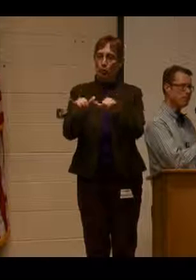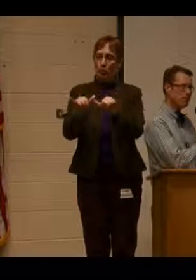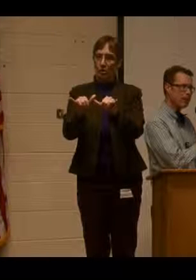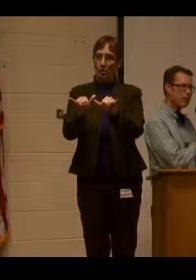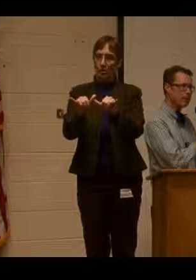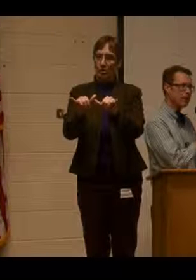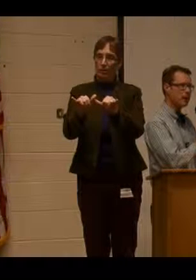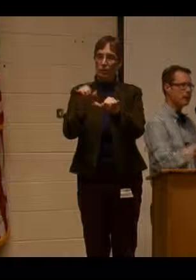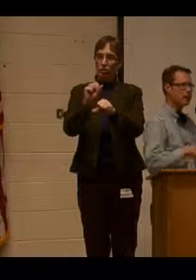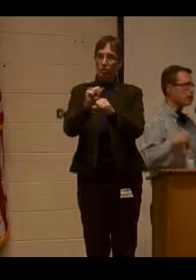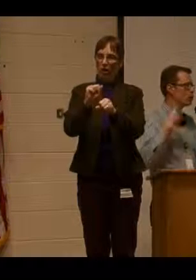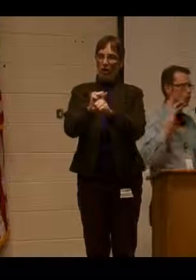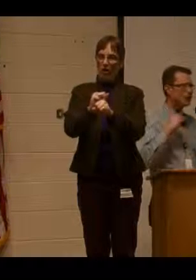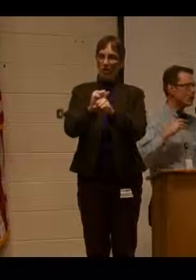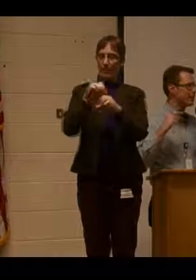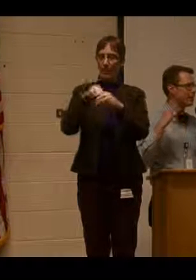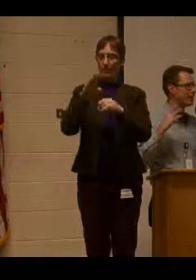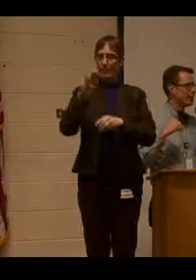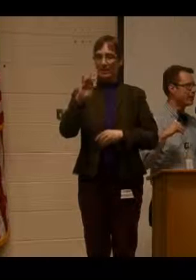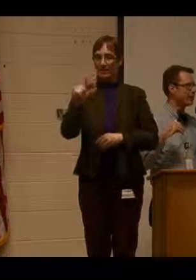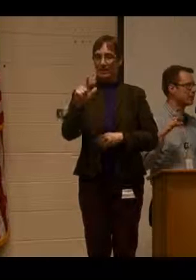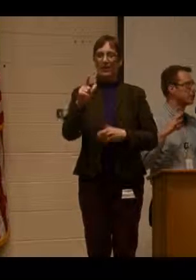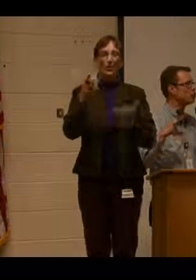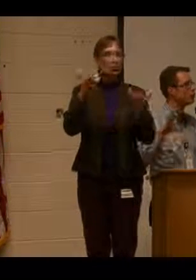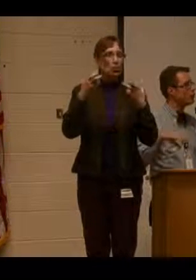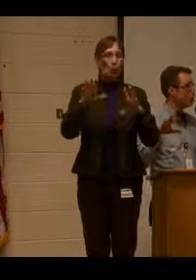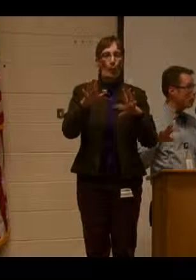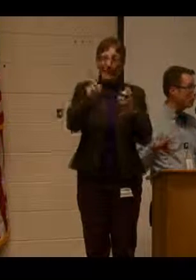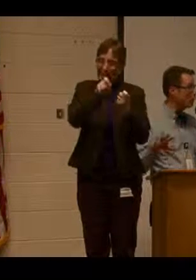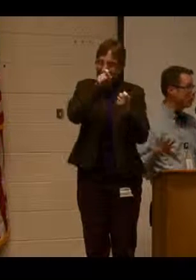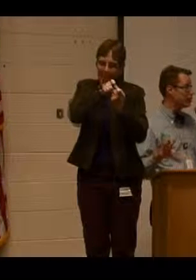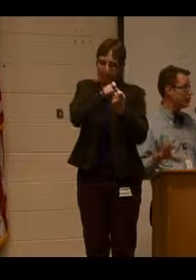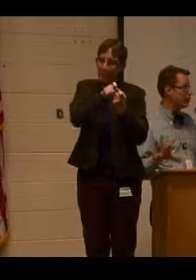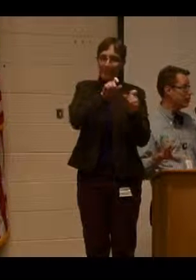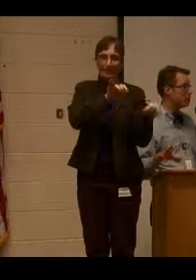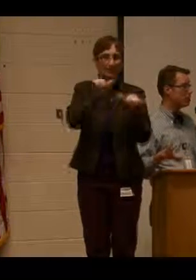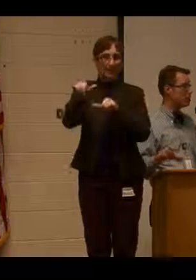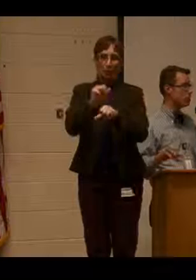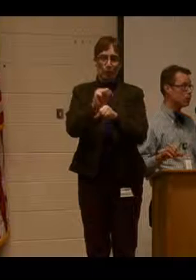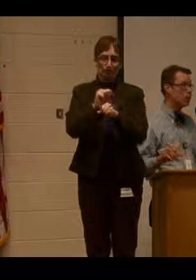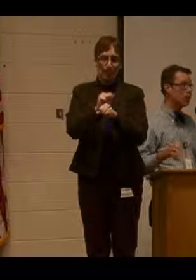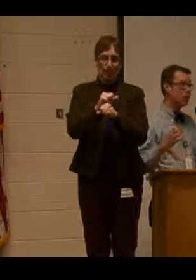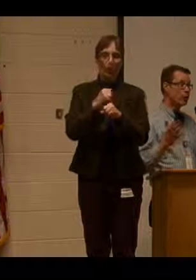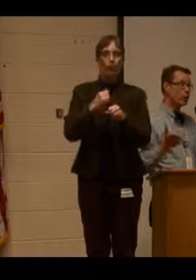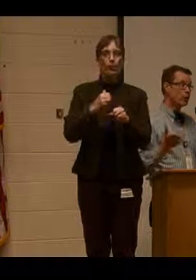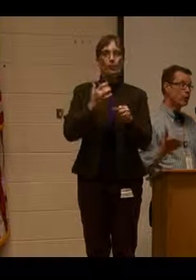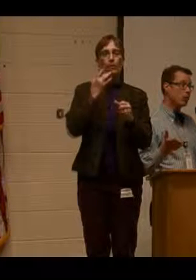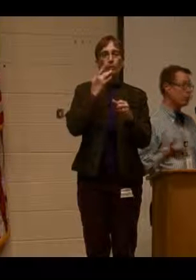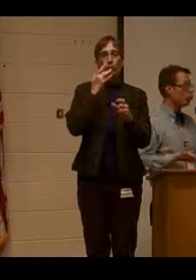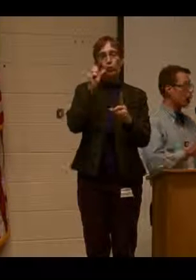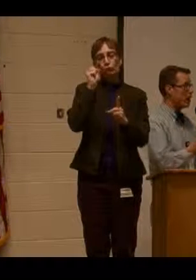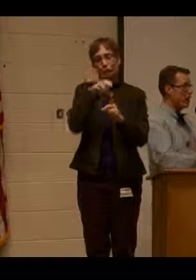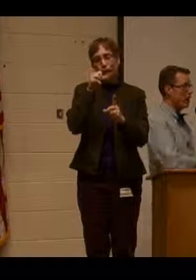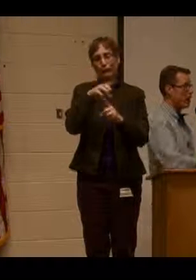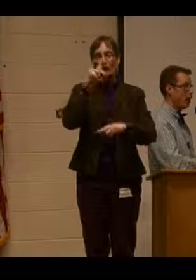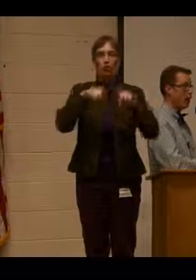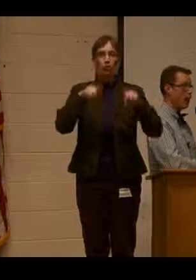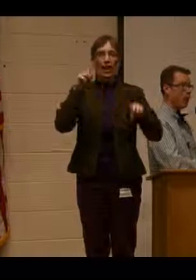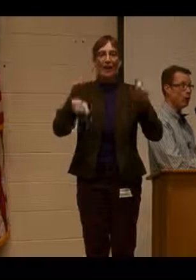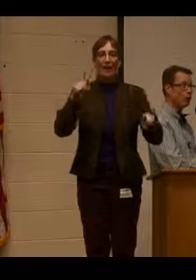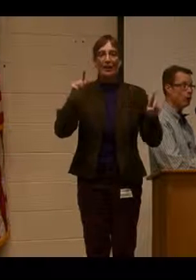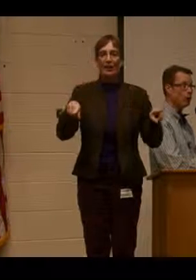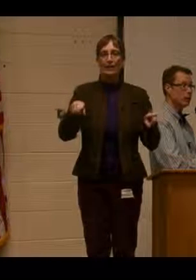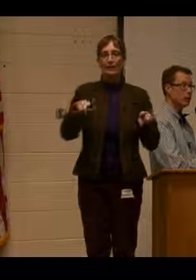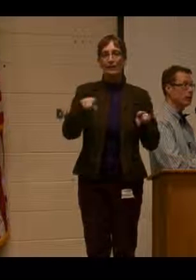to get as much variety of experience as possible. So maybe we'll try him out in an elementary